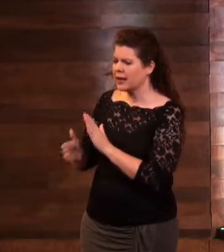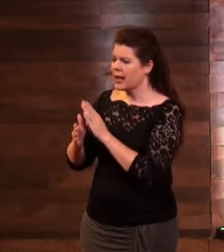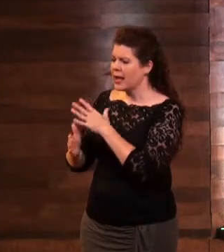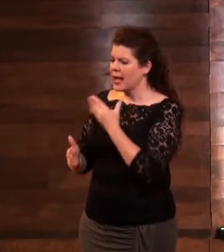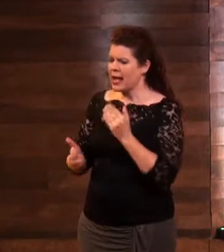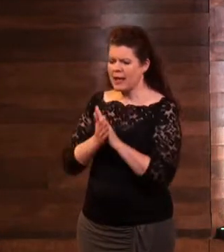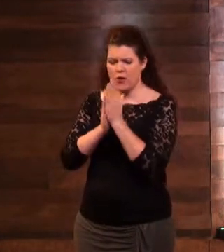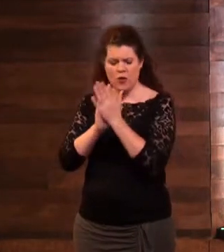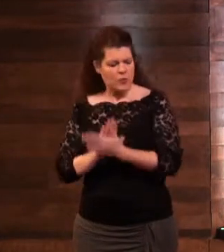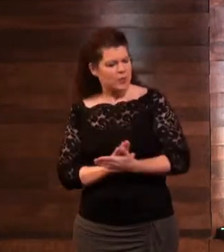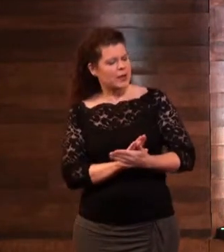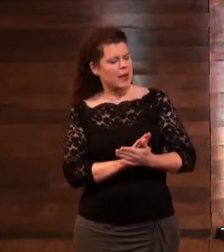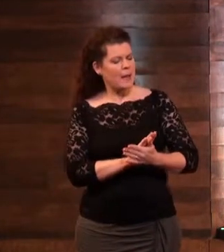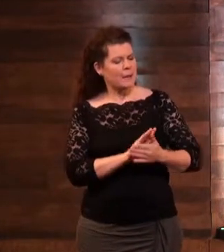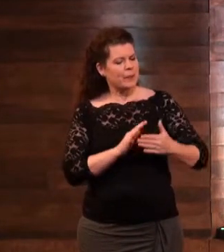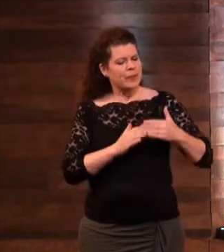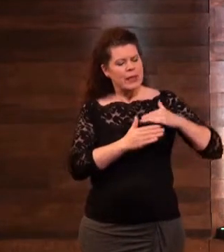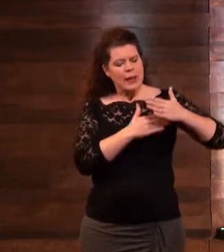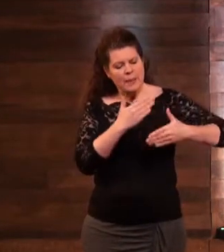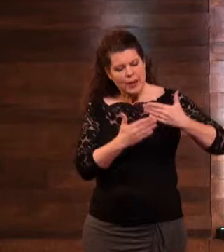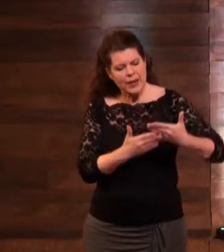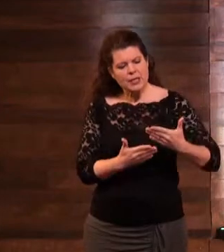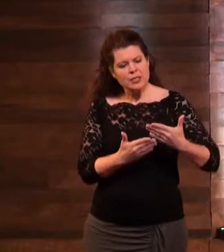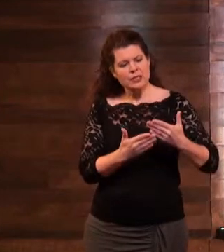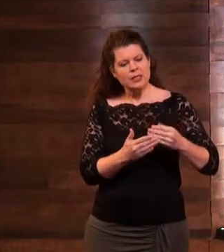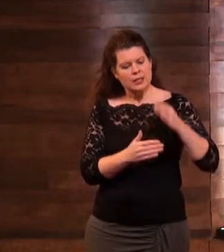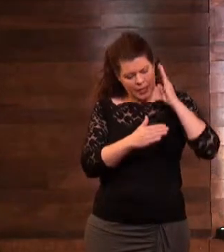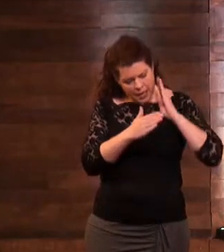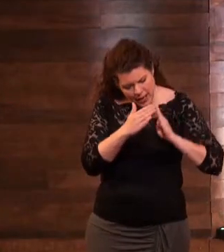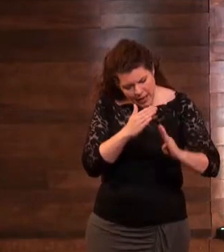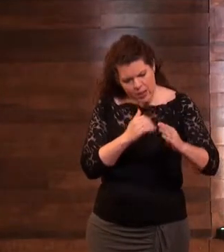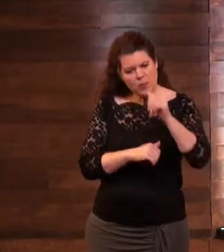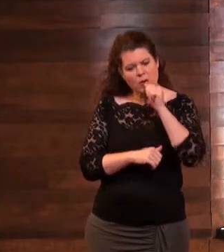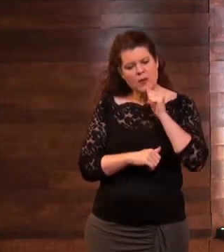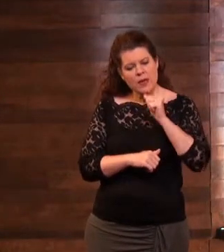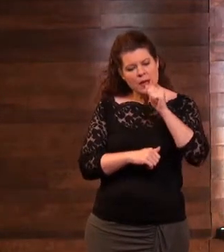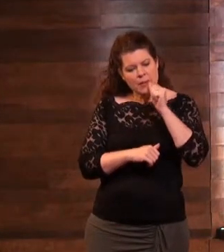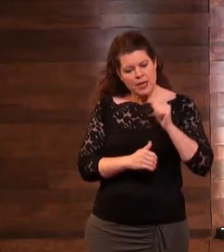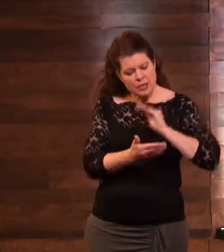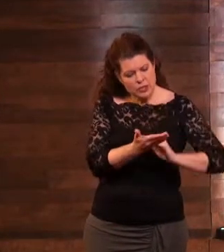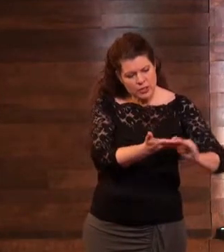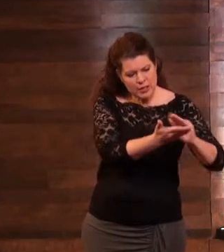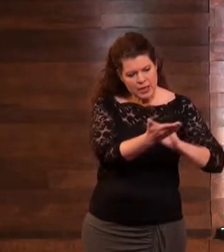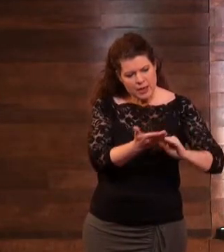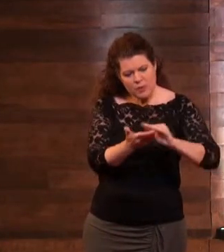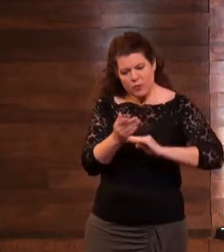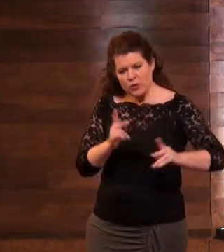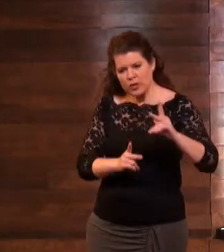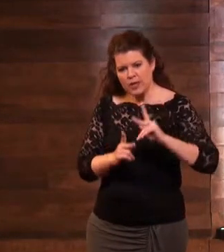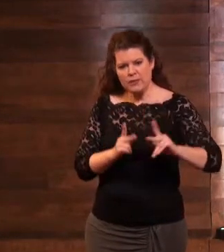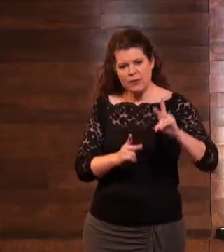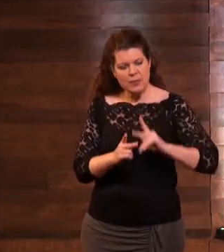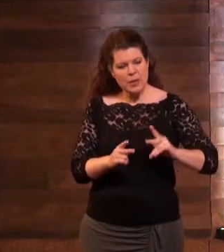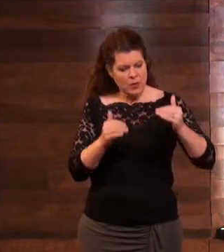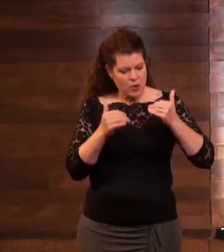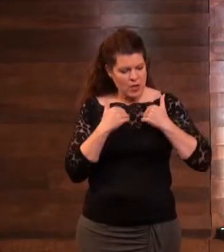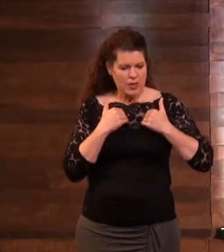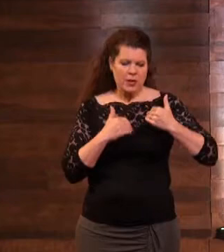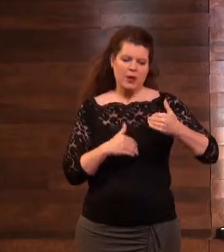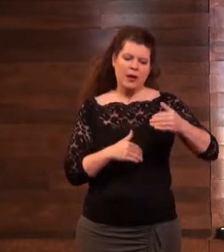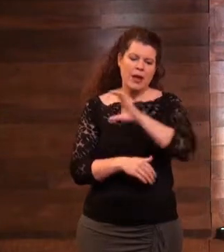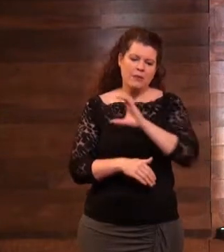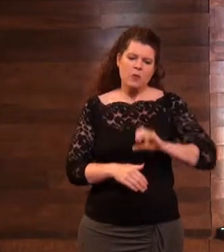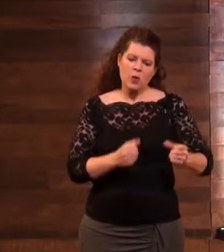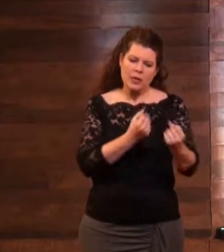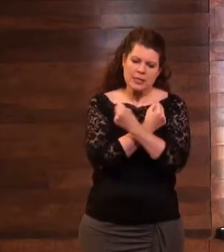and humble and patient, and you bear with people and you forgive them the way Christ does, and you have his love and his peace in your heart